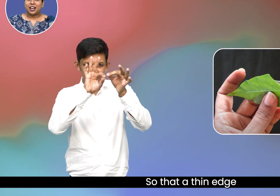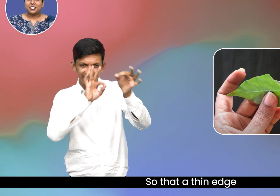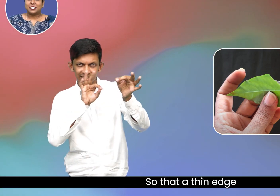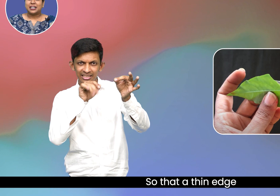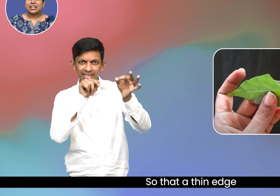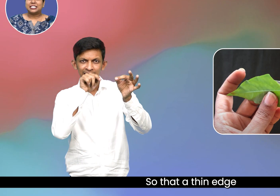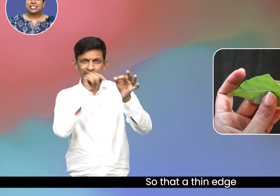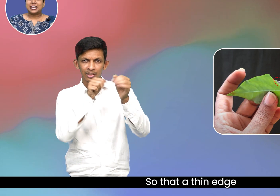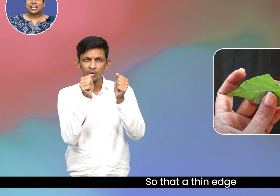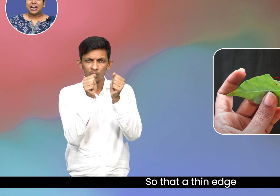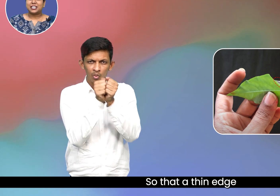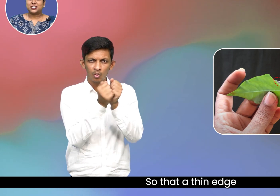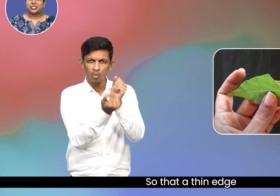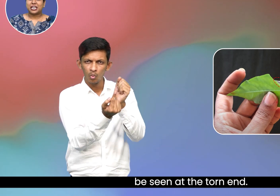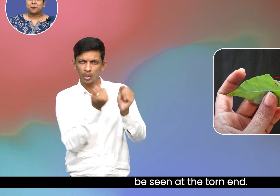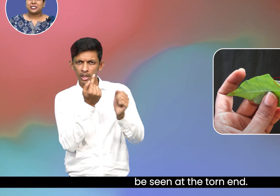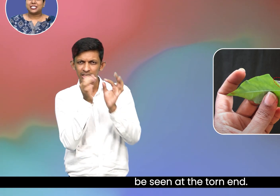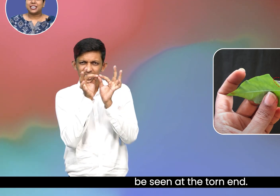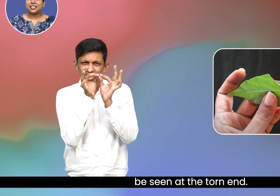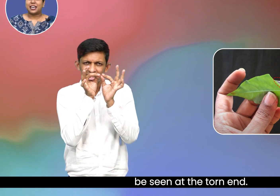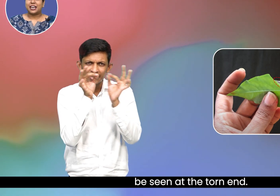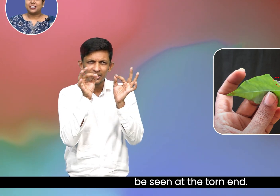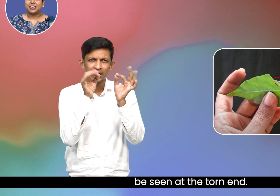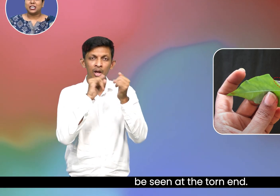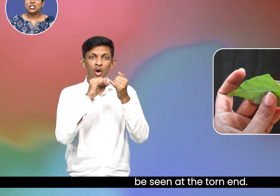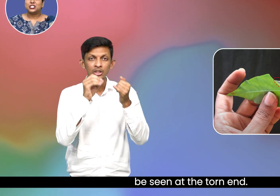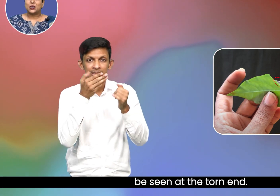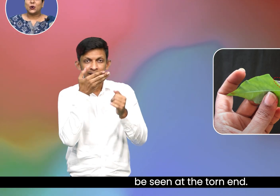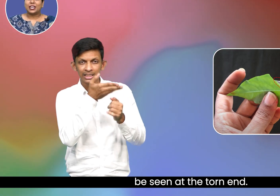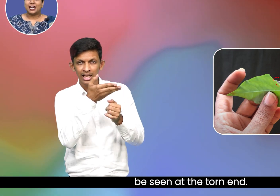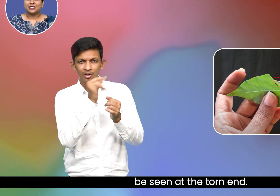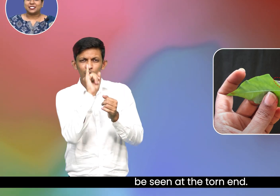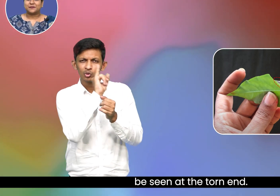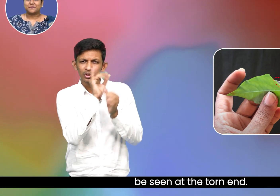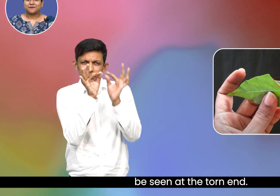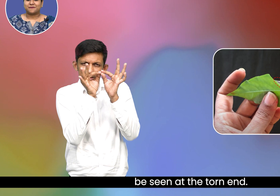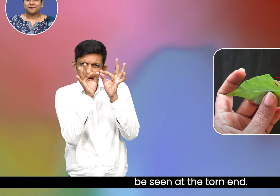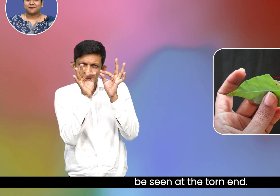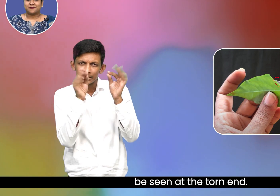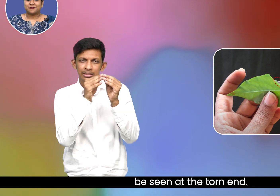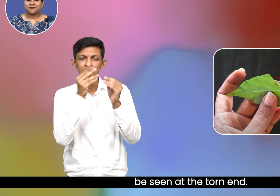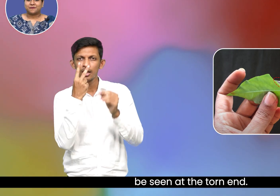So that a thin edge can be seen at the torn end.